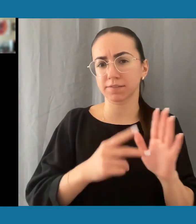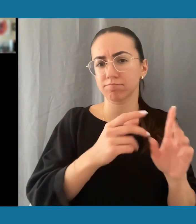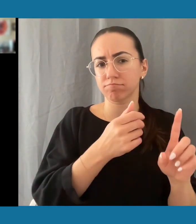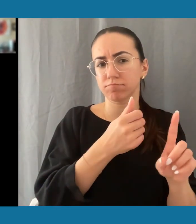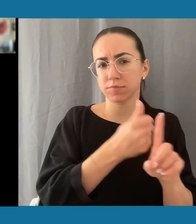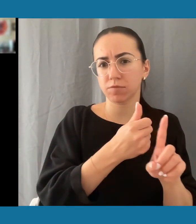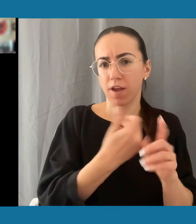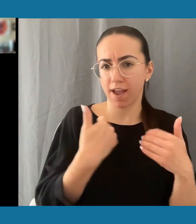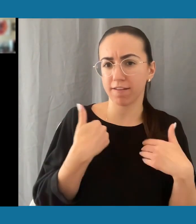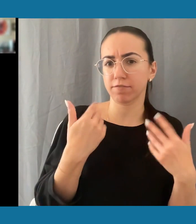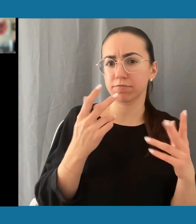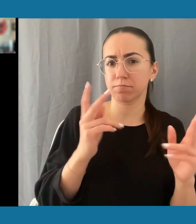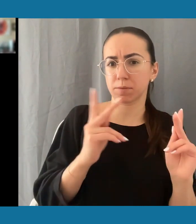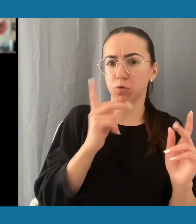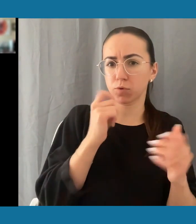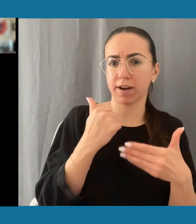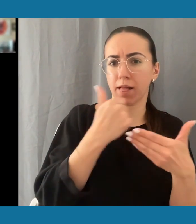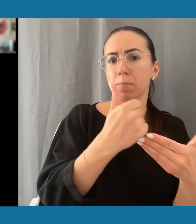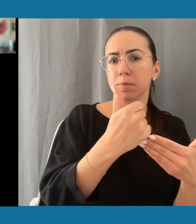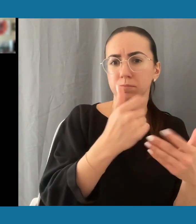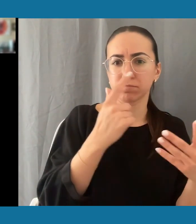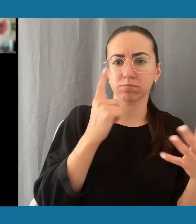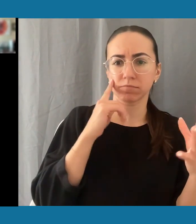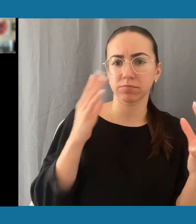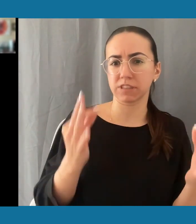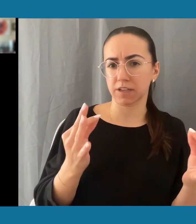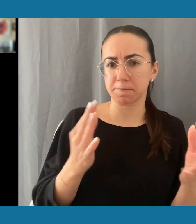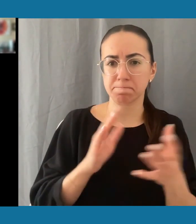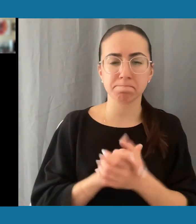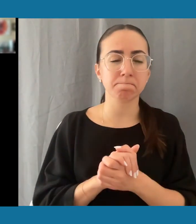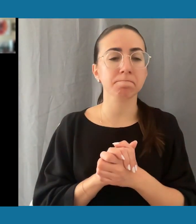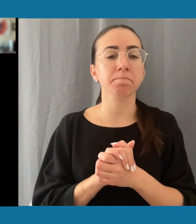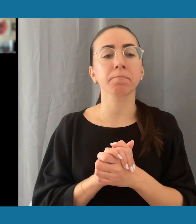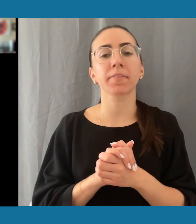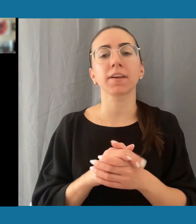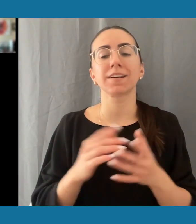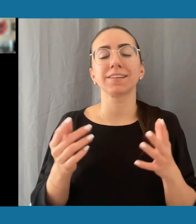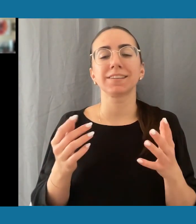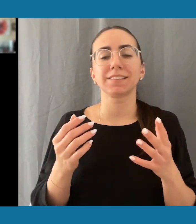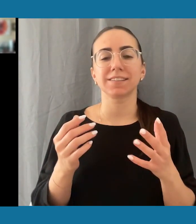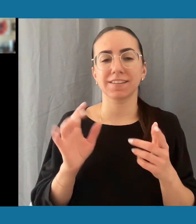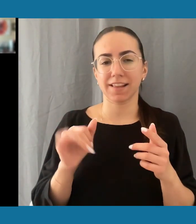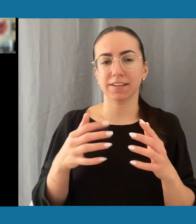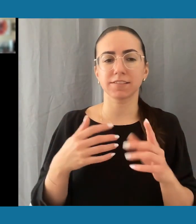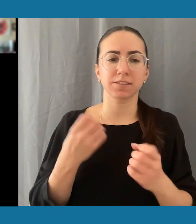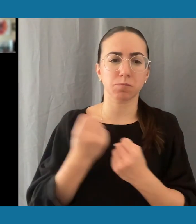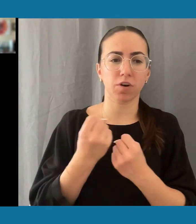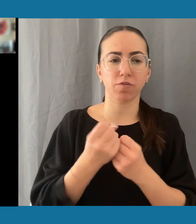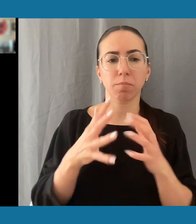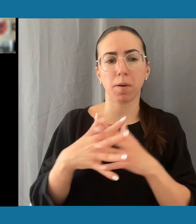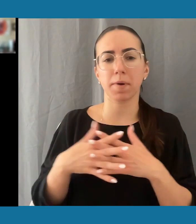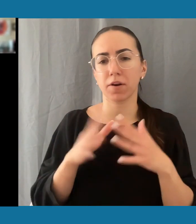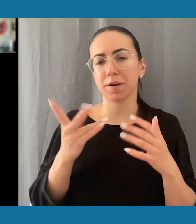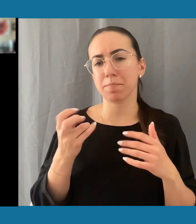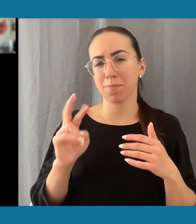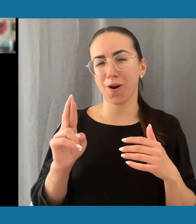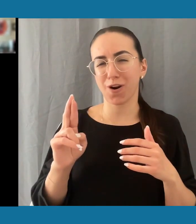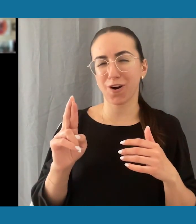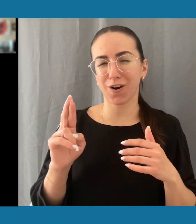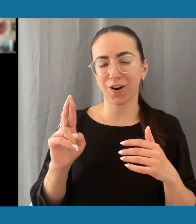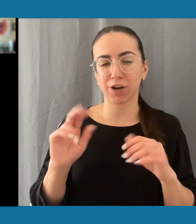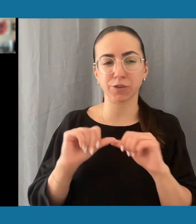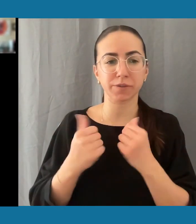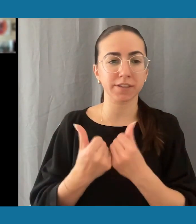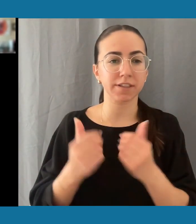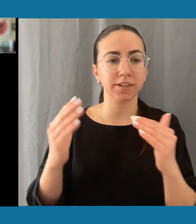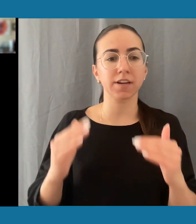them. And supported decision-making is supported by the American Bar Association, the Administration for Community Living,